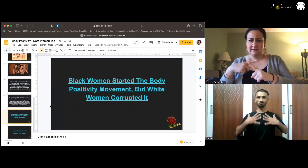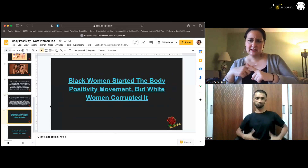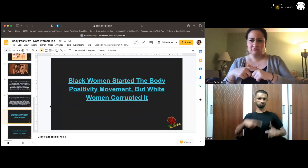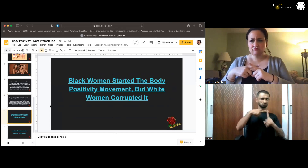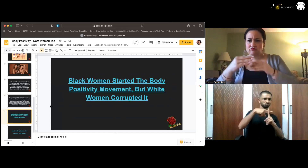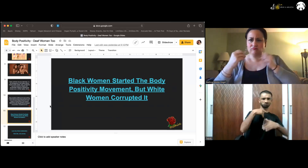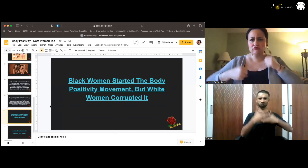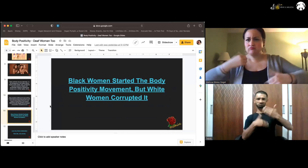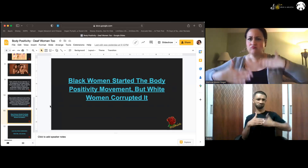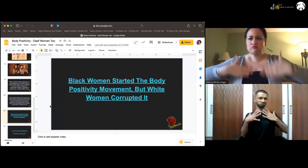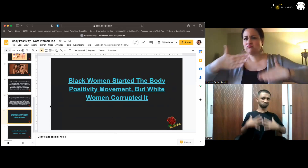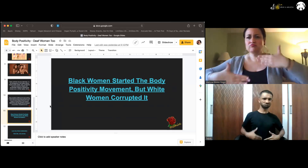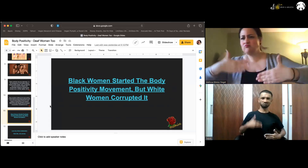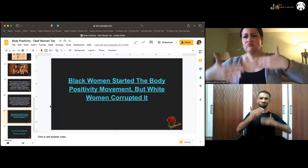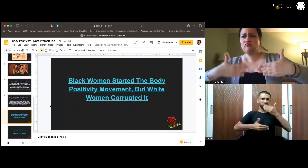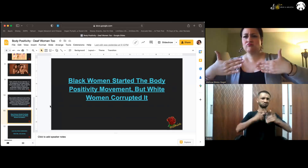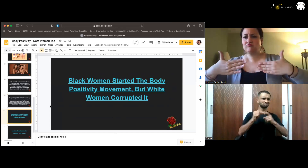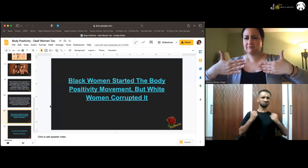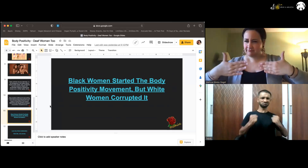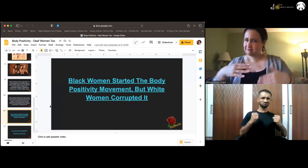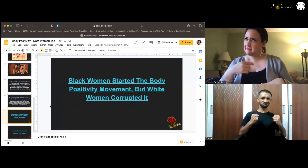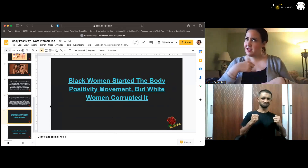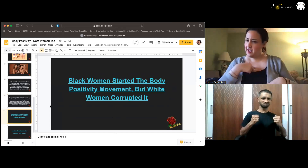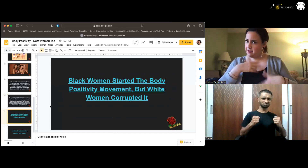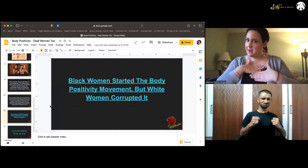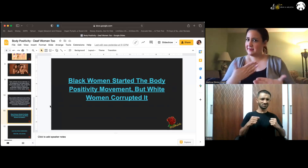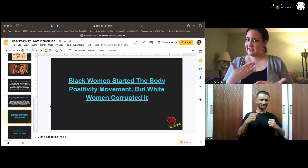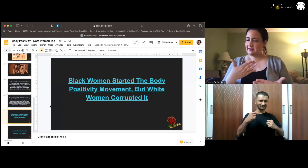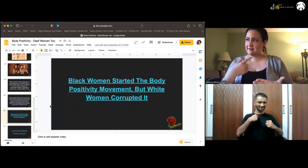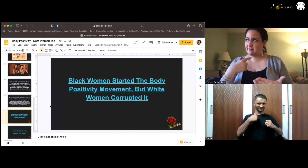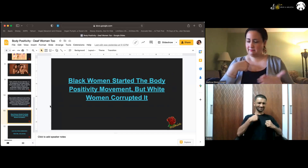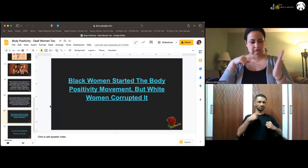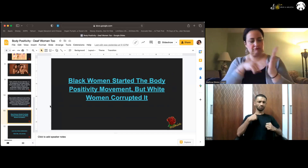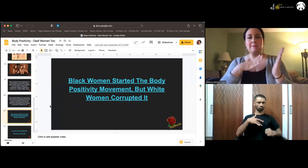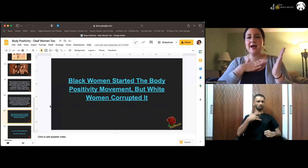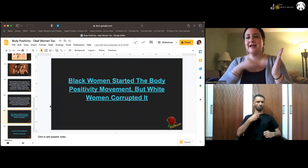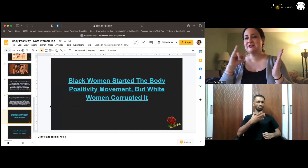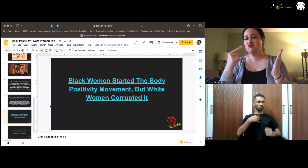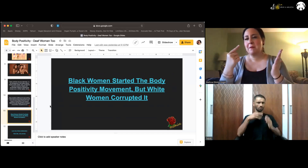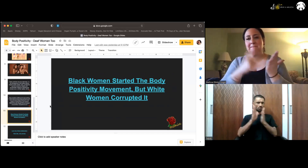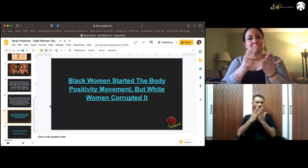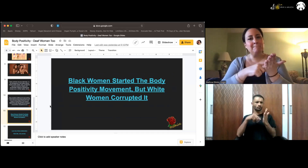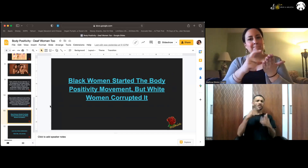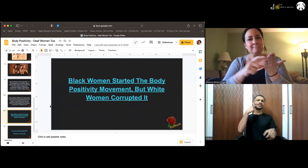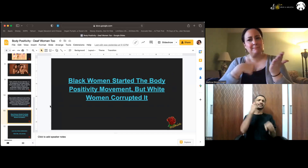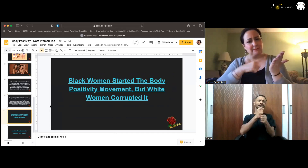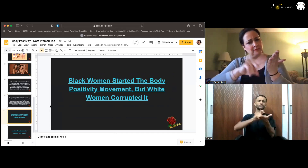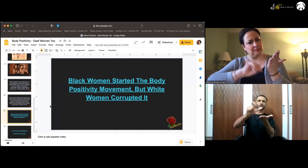So woman, mostly everyone says that a fair woman can be a good one. She's a bit kind of strong